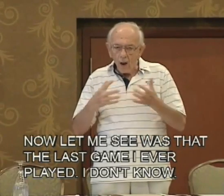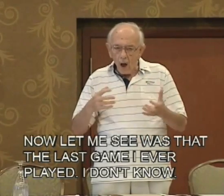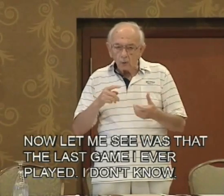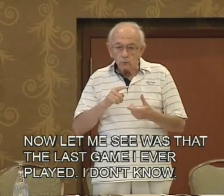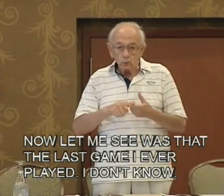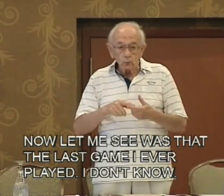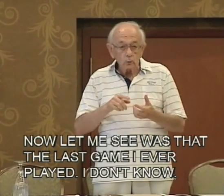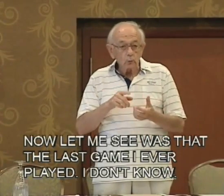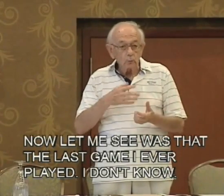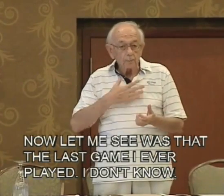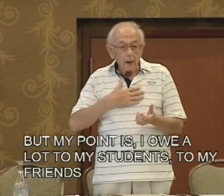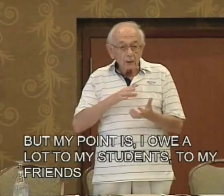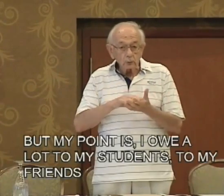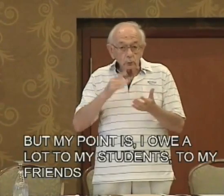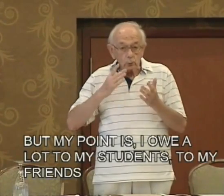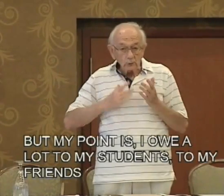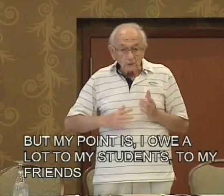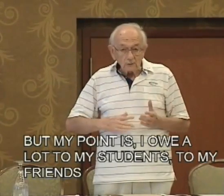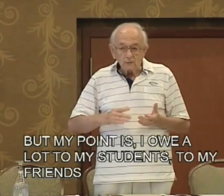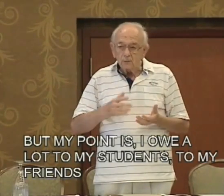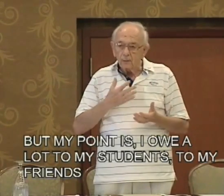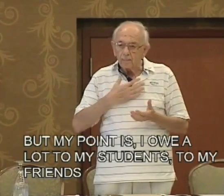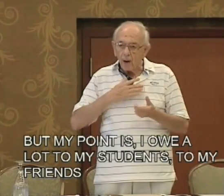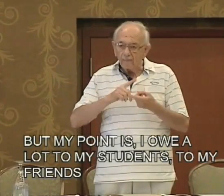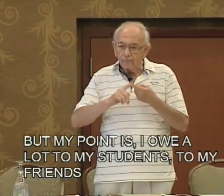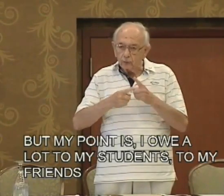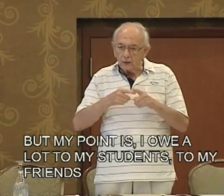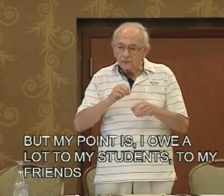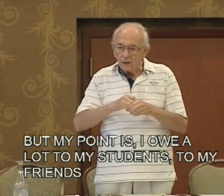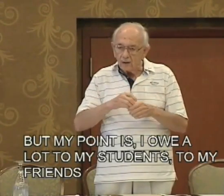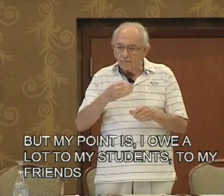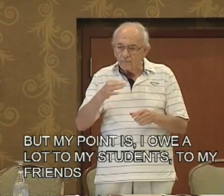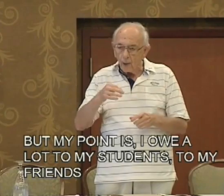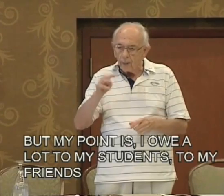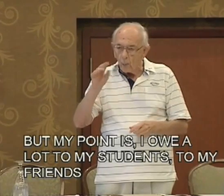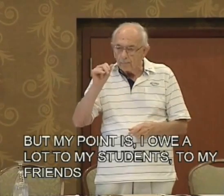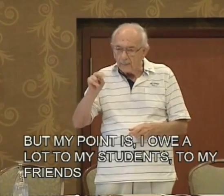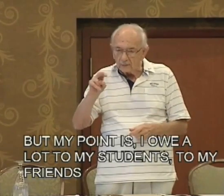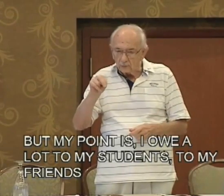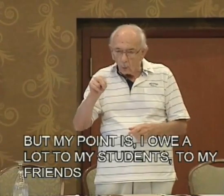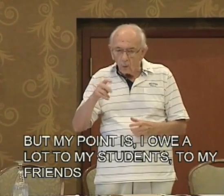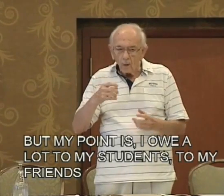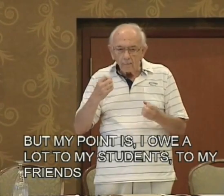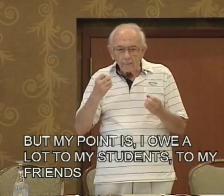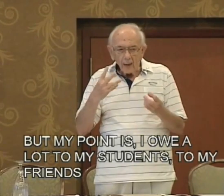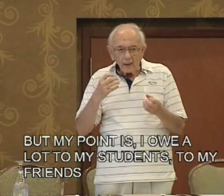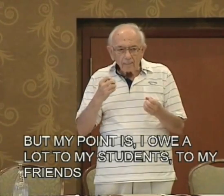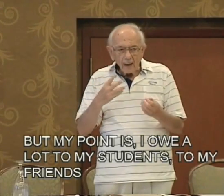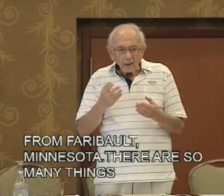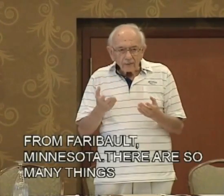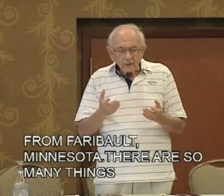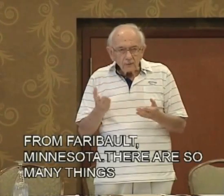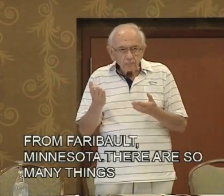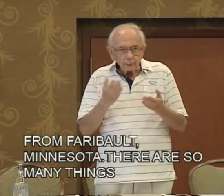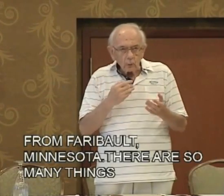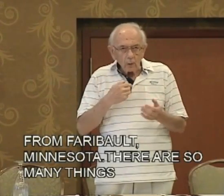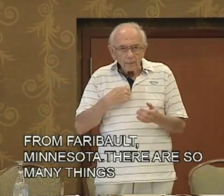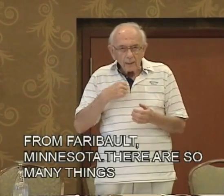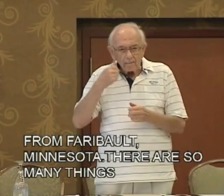but my point is I owe a lot to my students to my friends in from Faribault Minnesota there are so